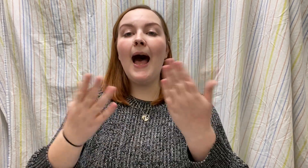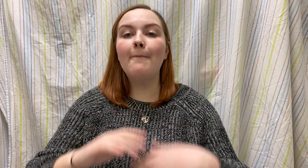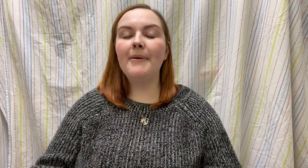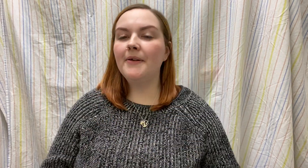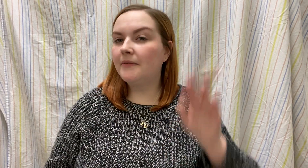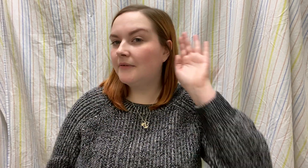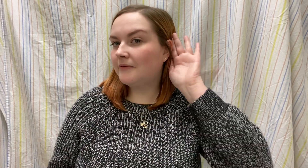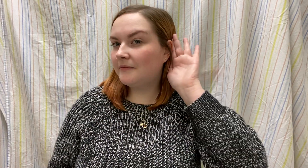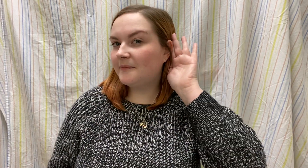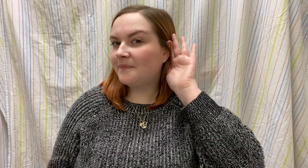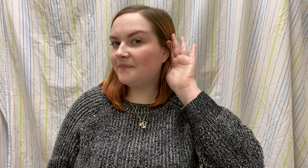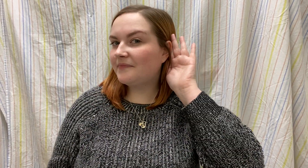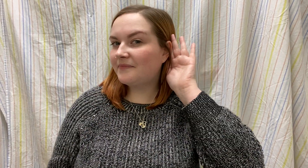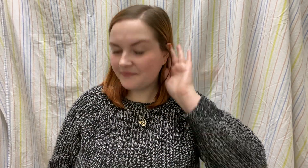Hop.